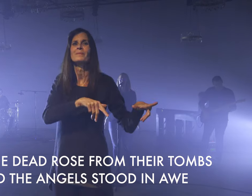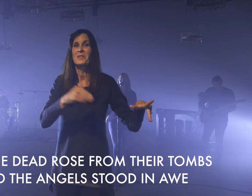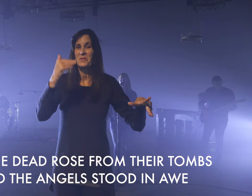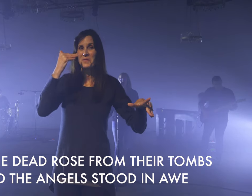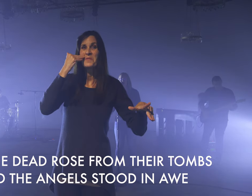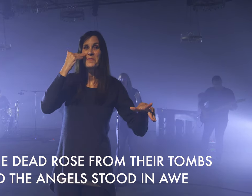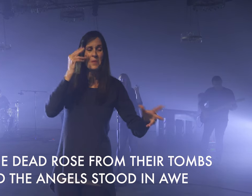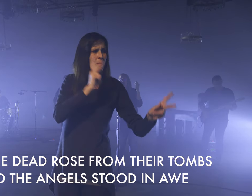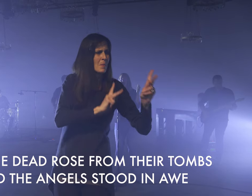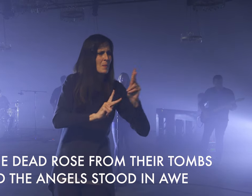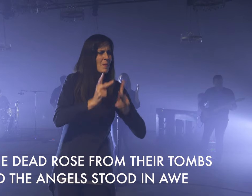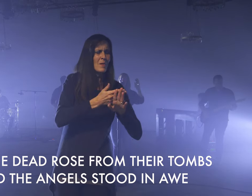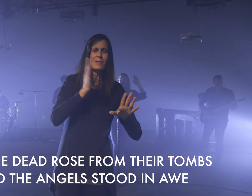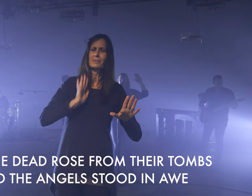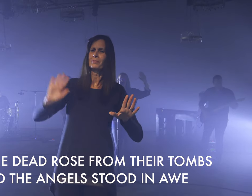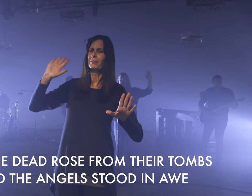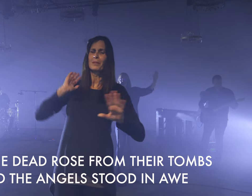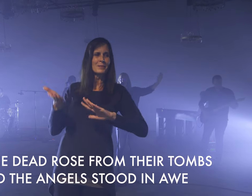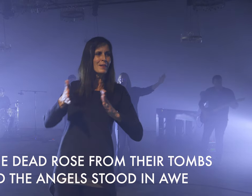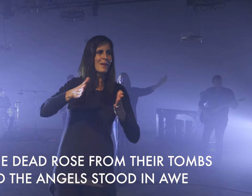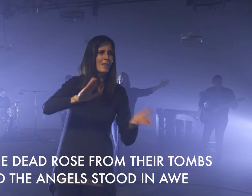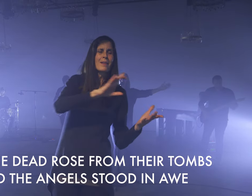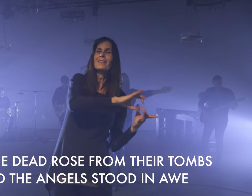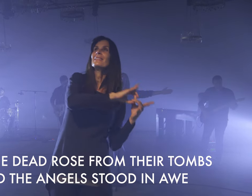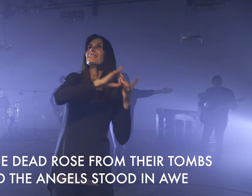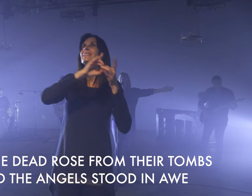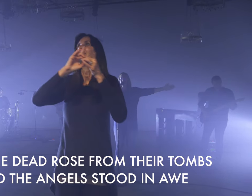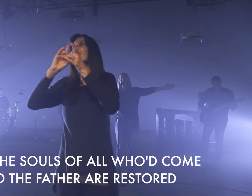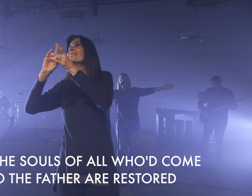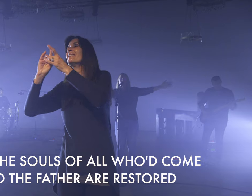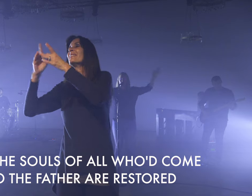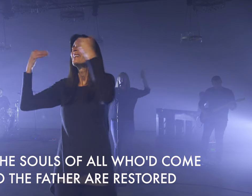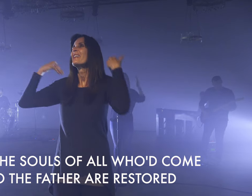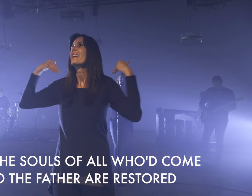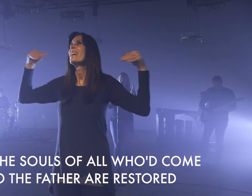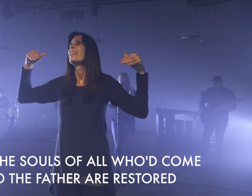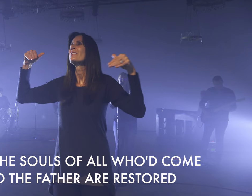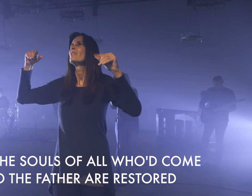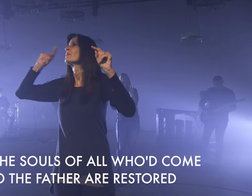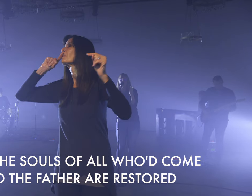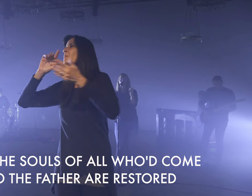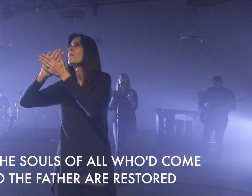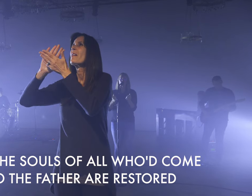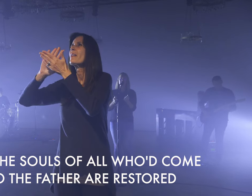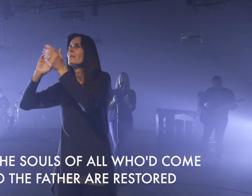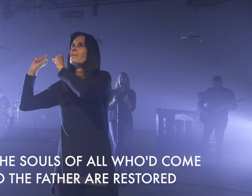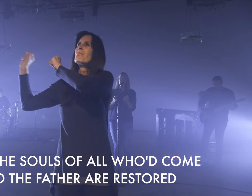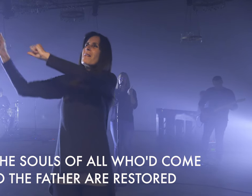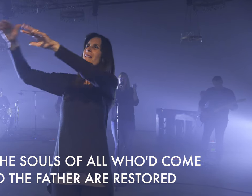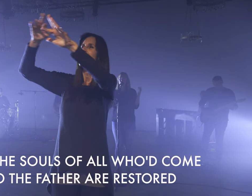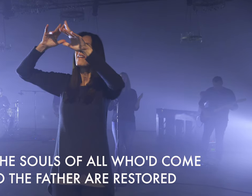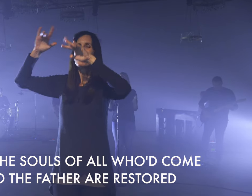dead rose from their tombs, and the angels stood in awe, for the souls of